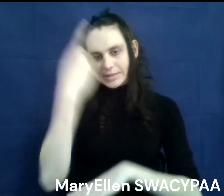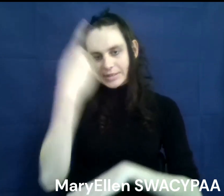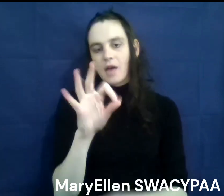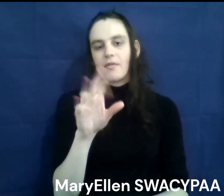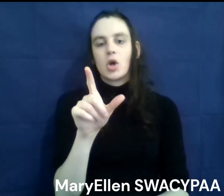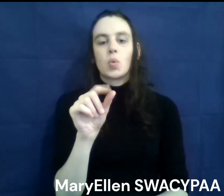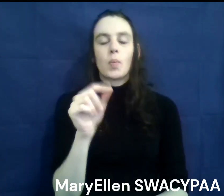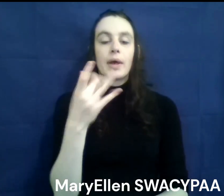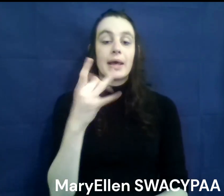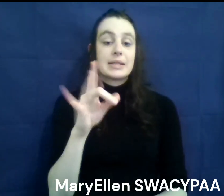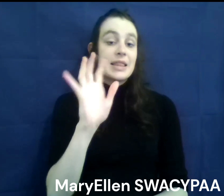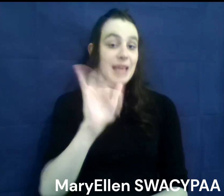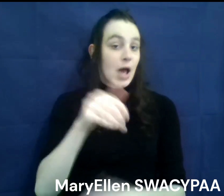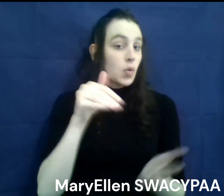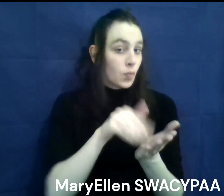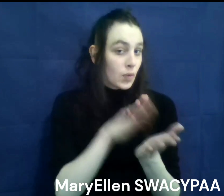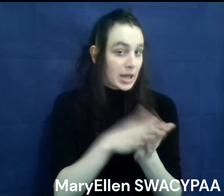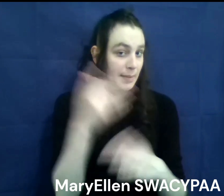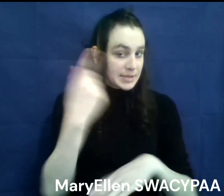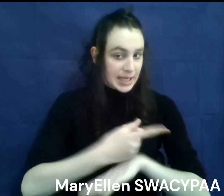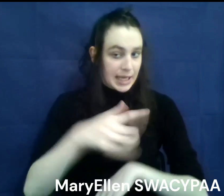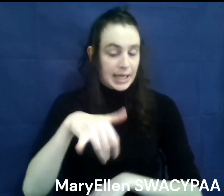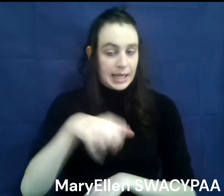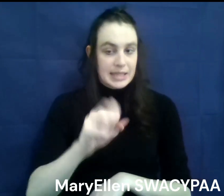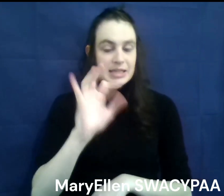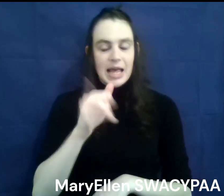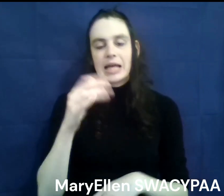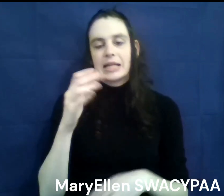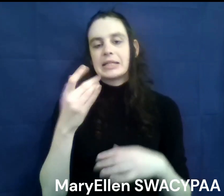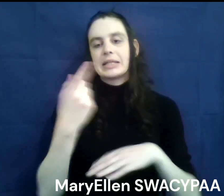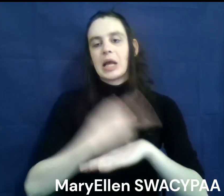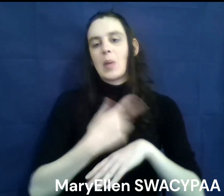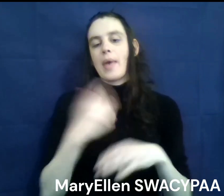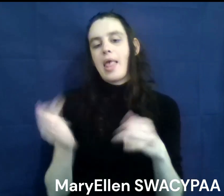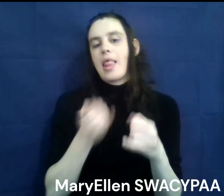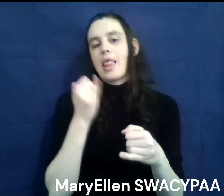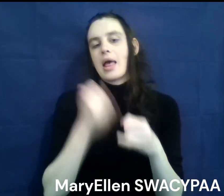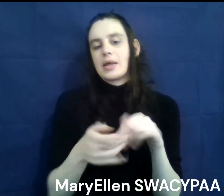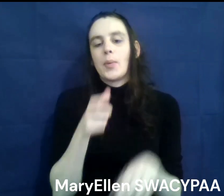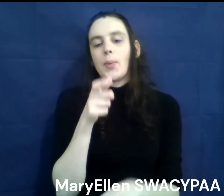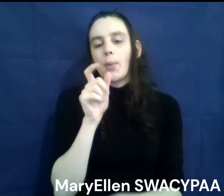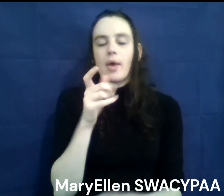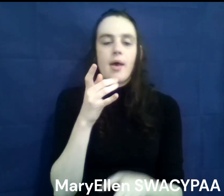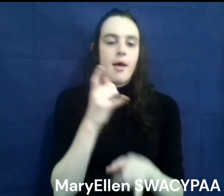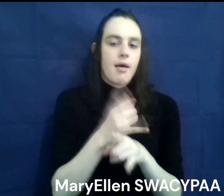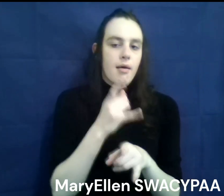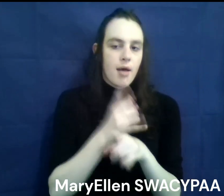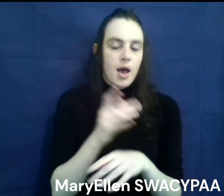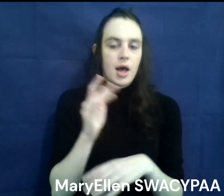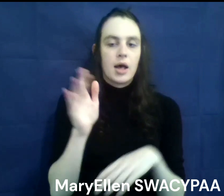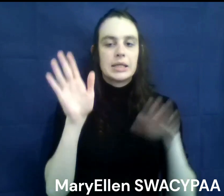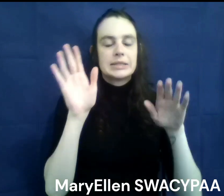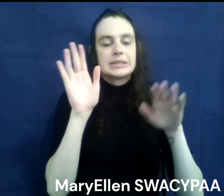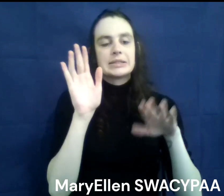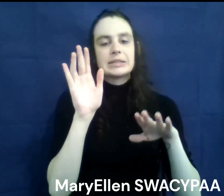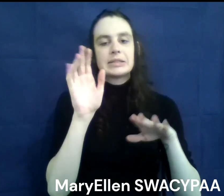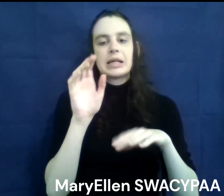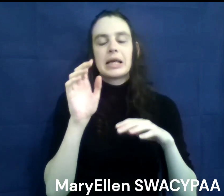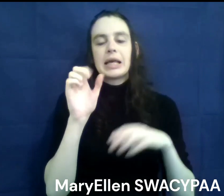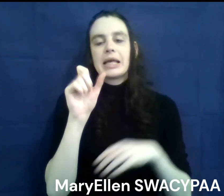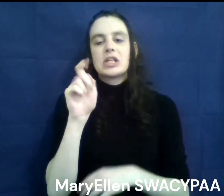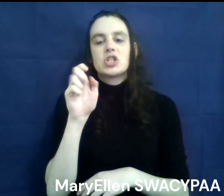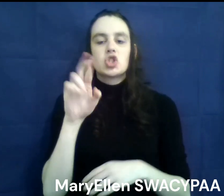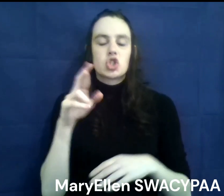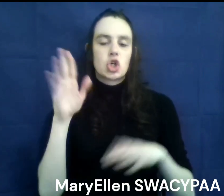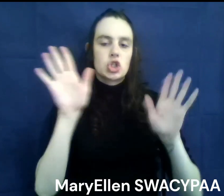relapse date. That is the day I actually last took a sip of alcohol. It was on an Easter Sunday, and I was dating a guy who pissed me off, so